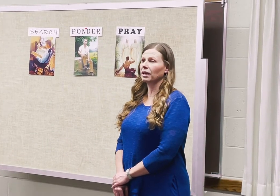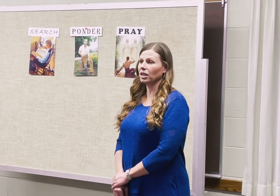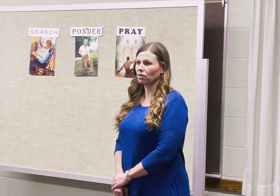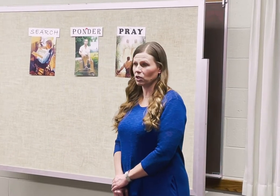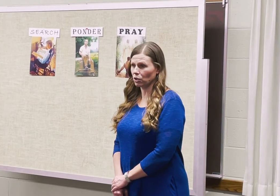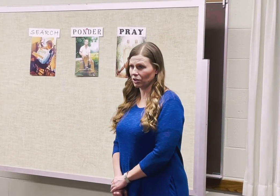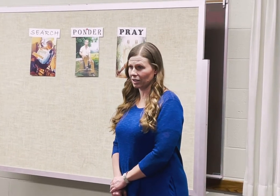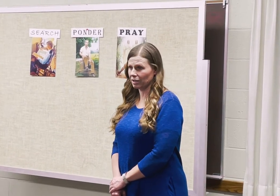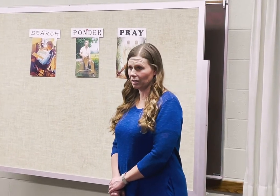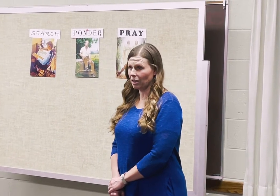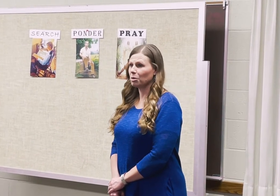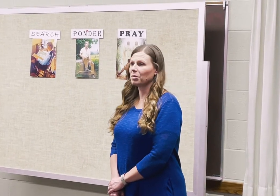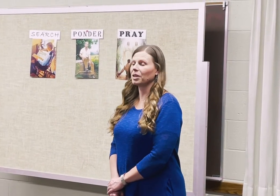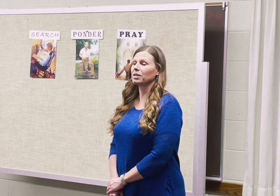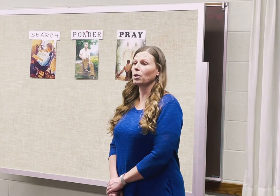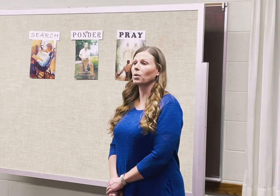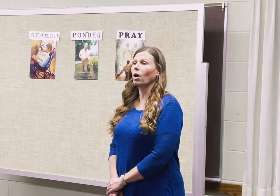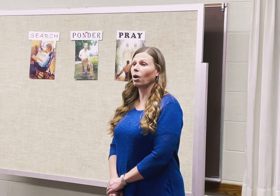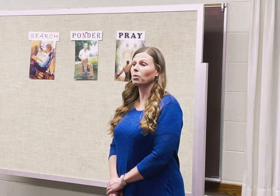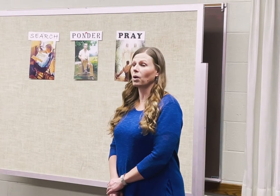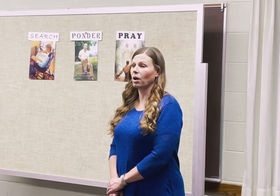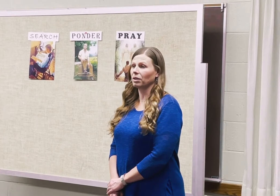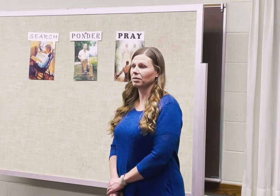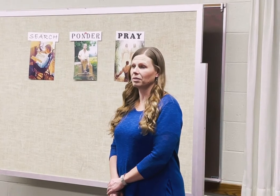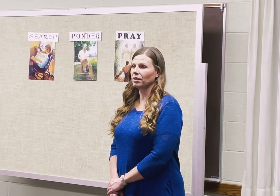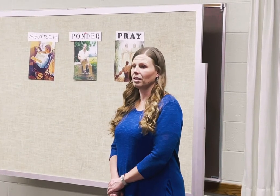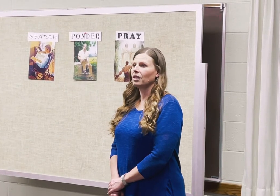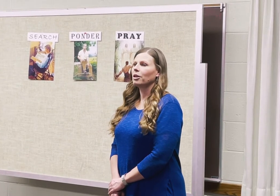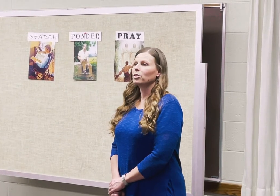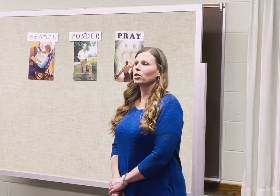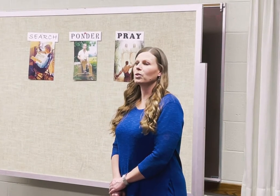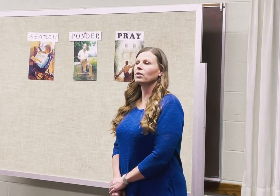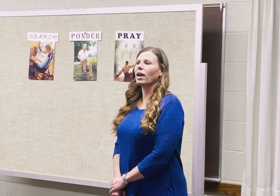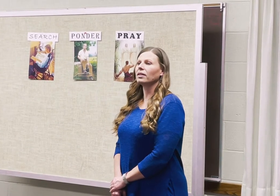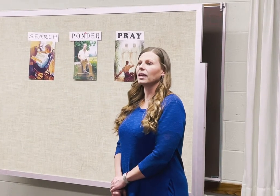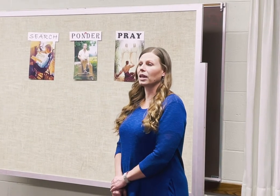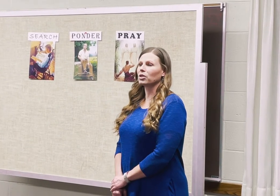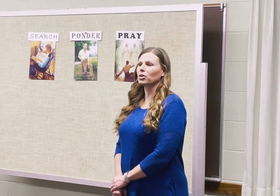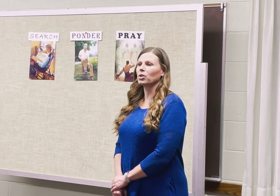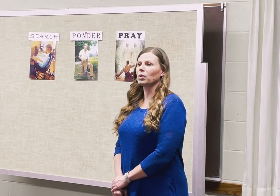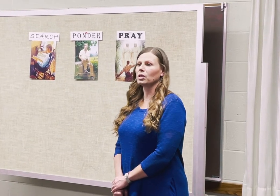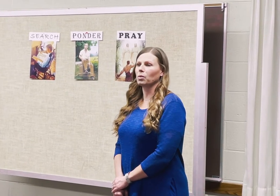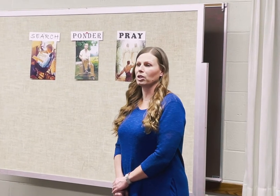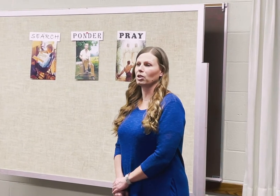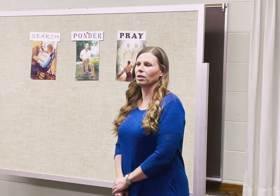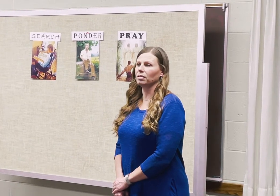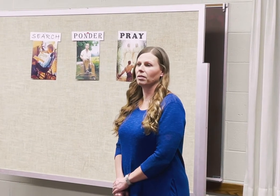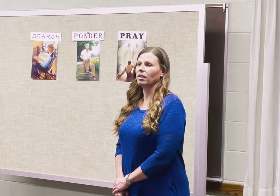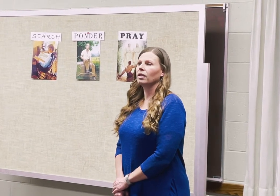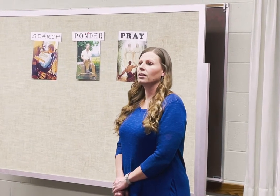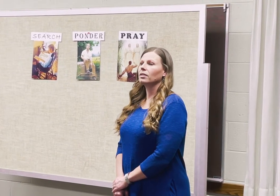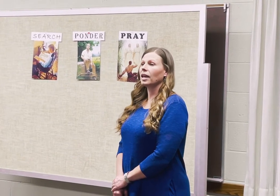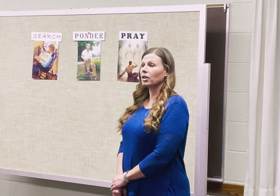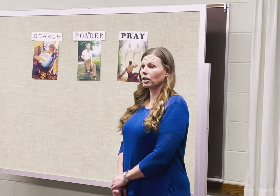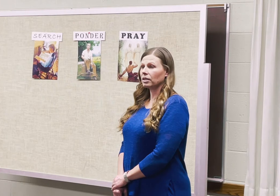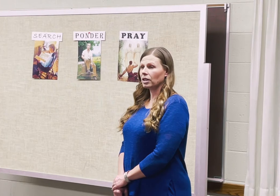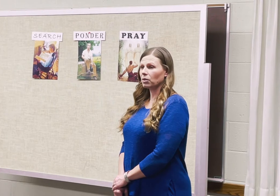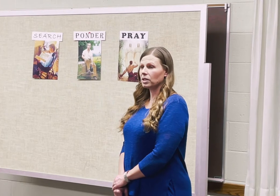of the churches because they were all wrong. Joseph had the answer to his question. Later, he